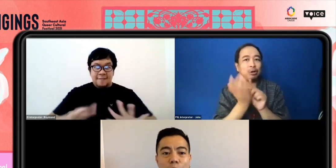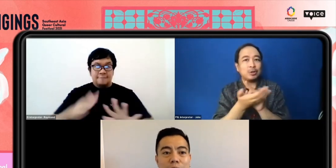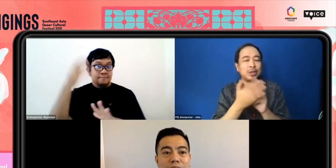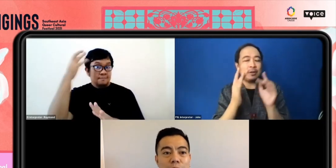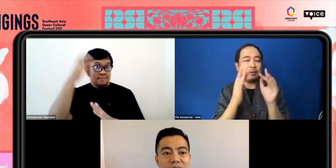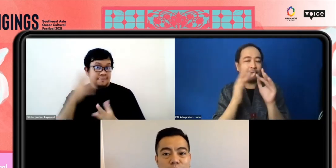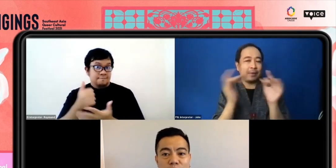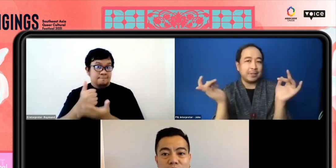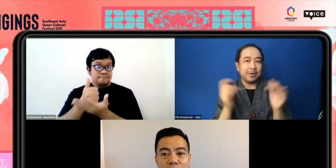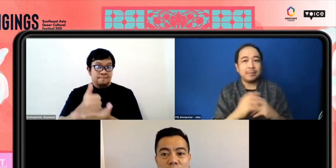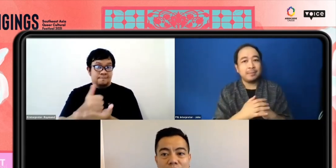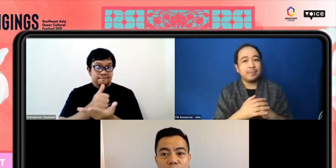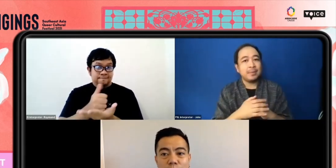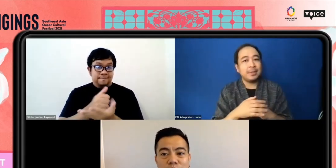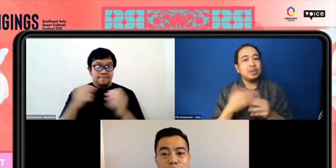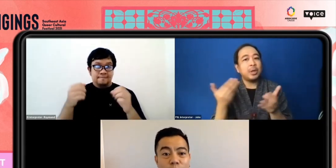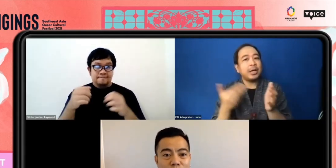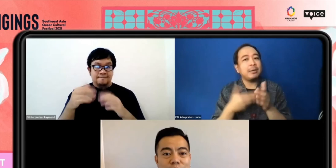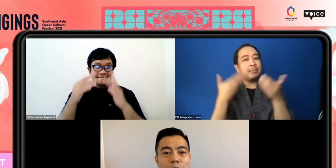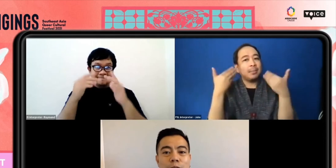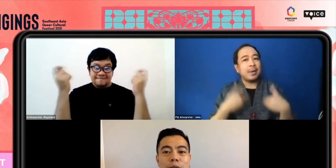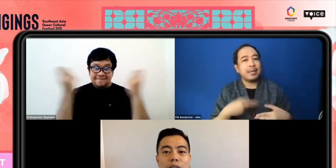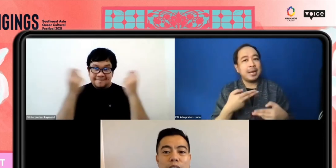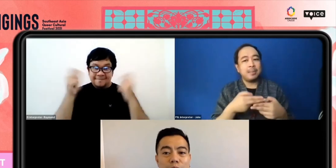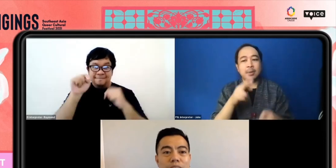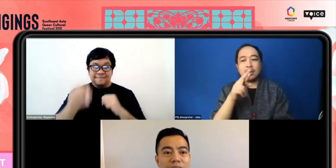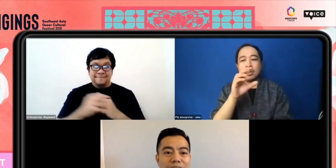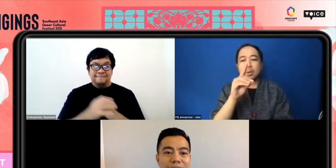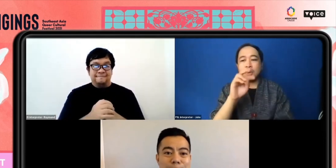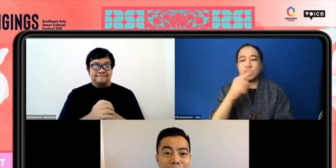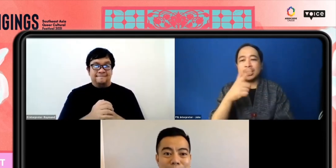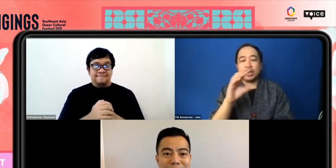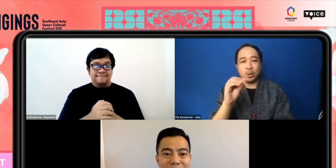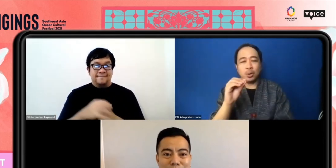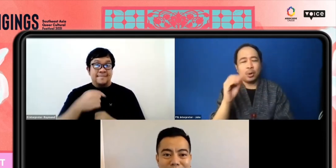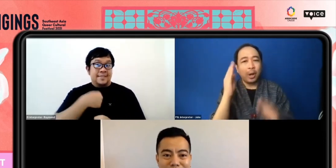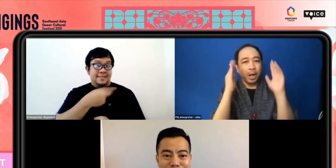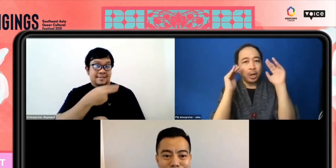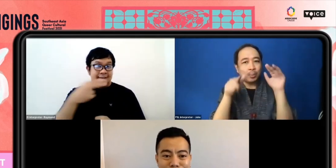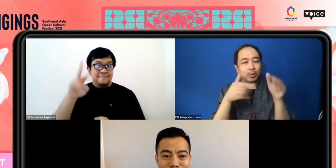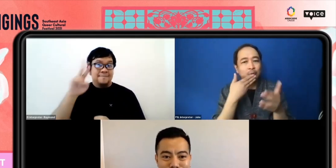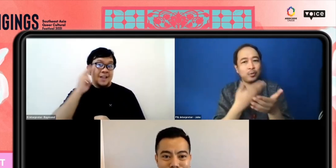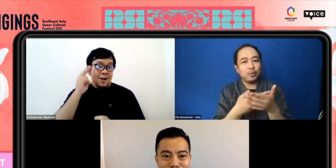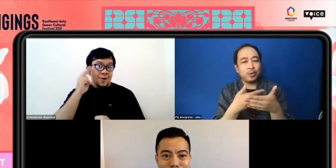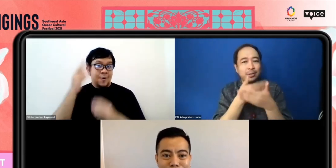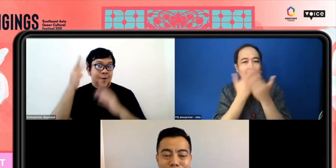my name is Rodrigo, and we wish all of you a good day. Maraming salamat.